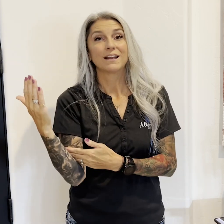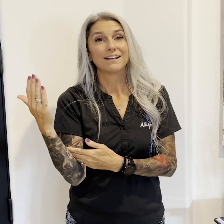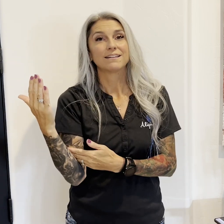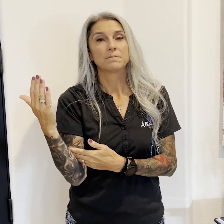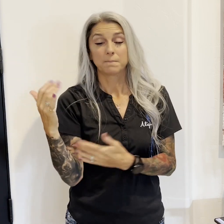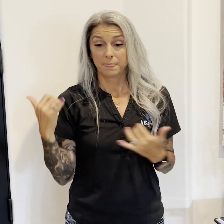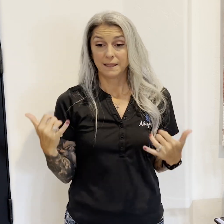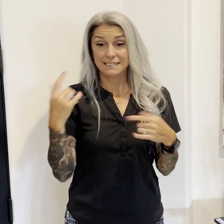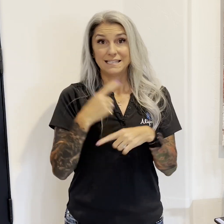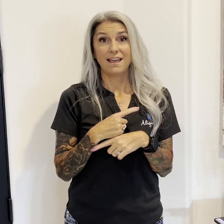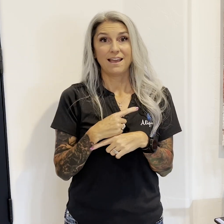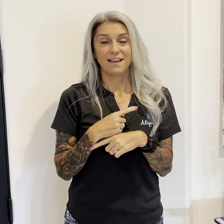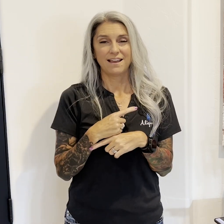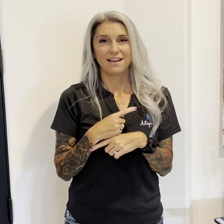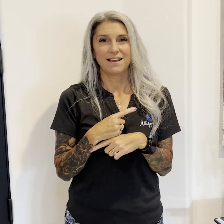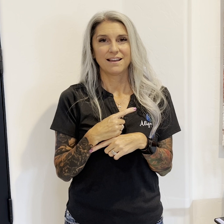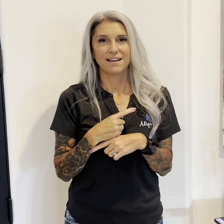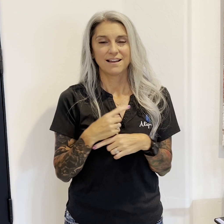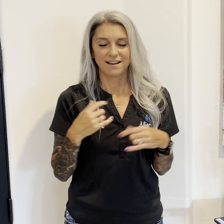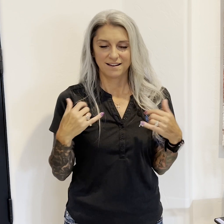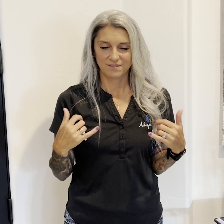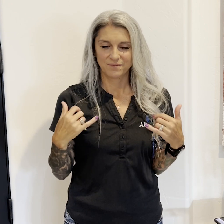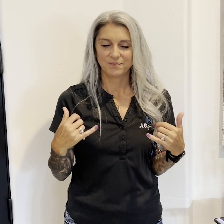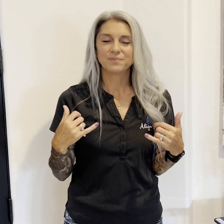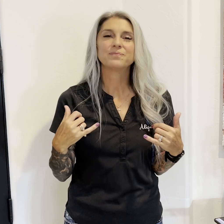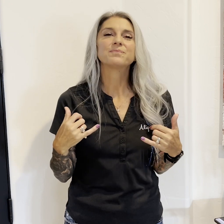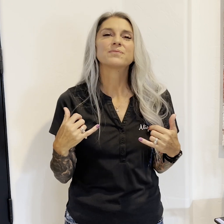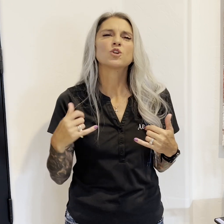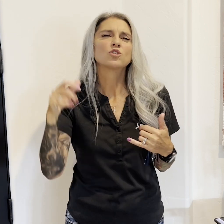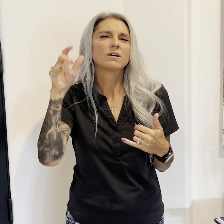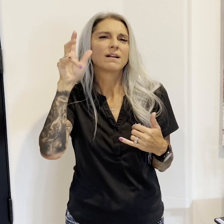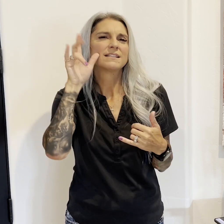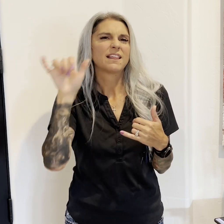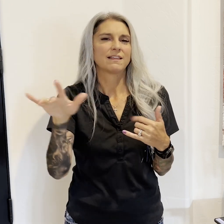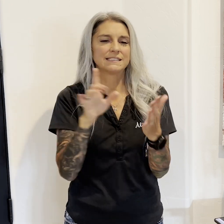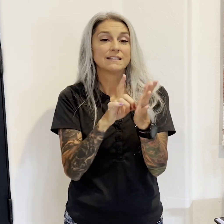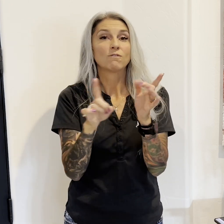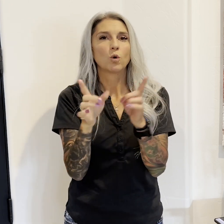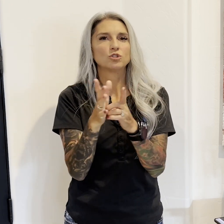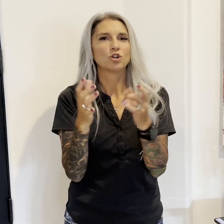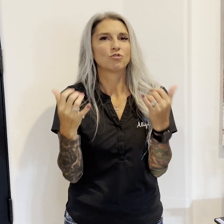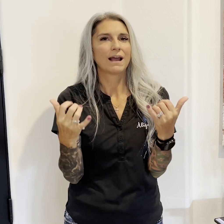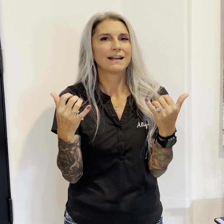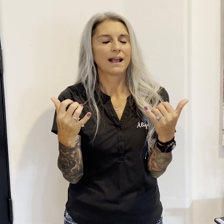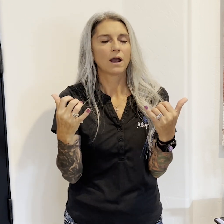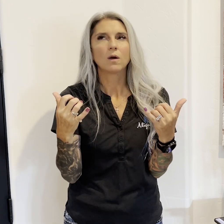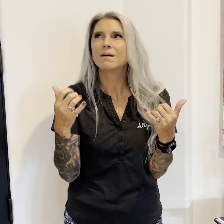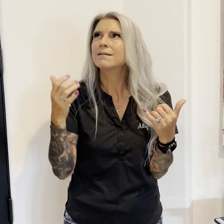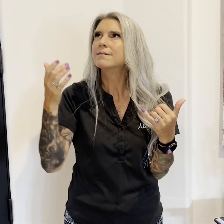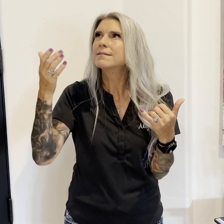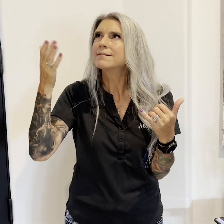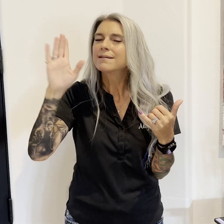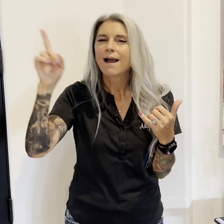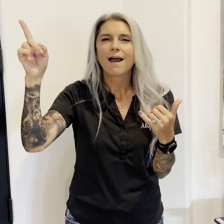mercies begin afresh every morning. Today, this very moment that you're listening to this